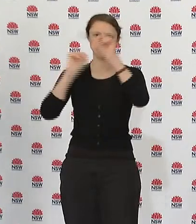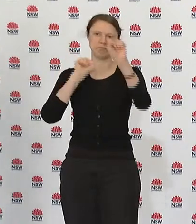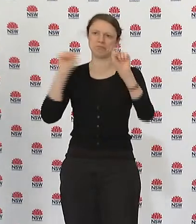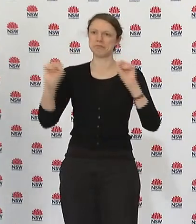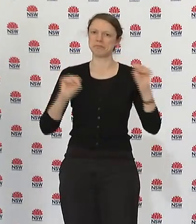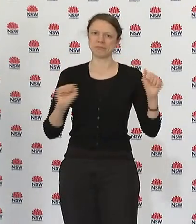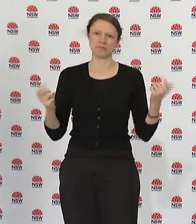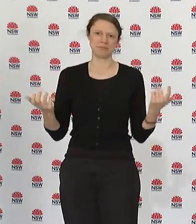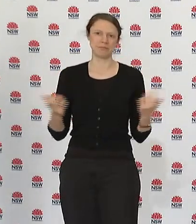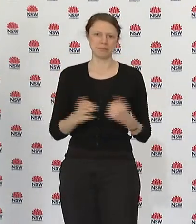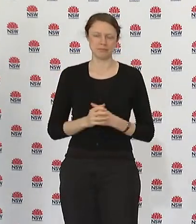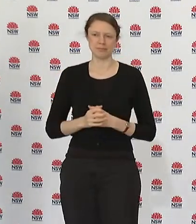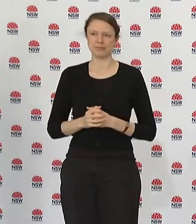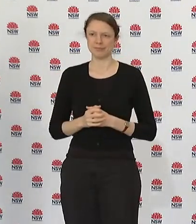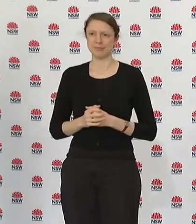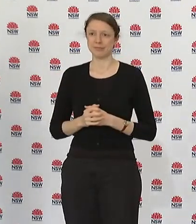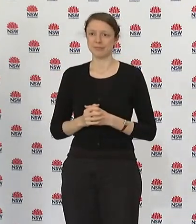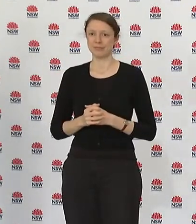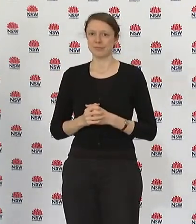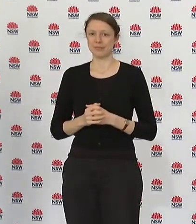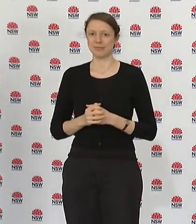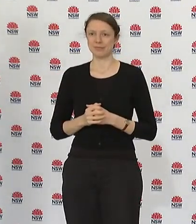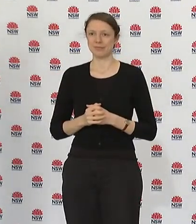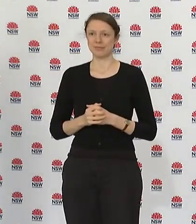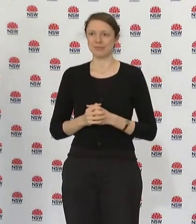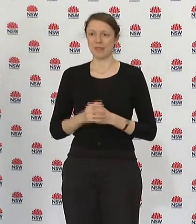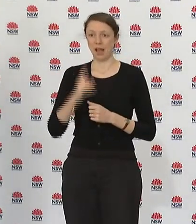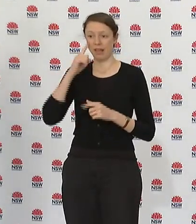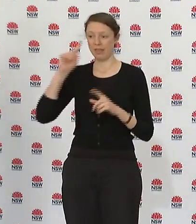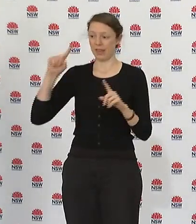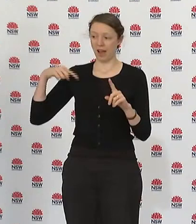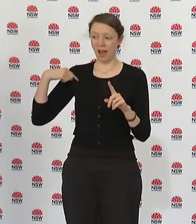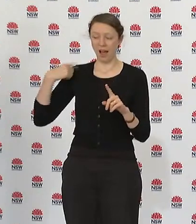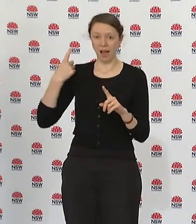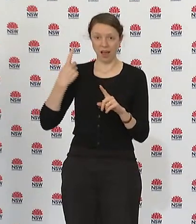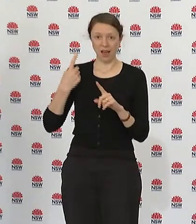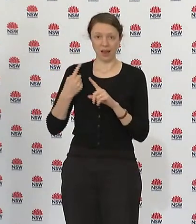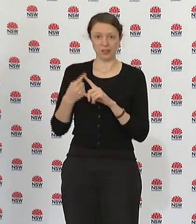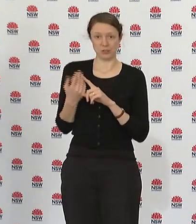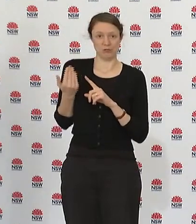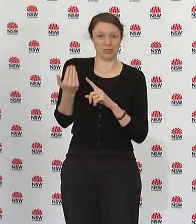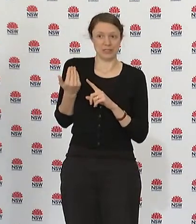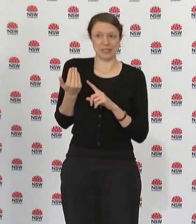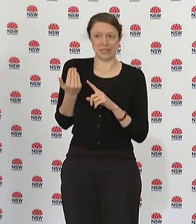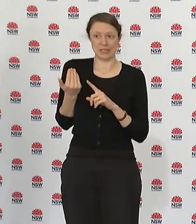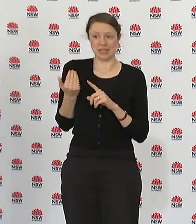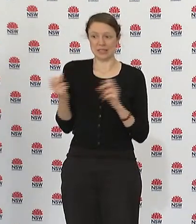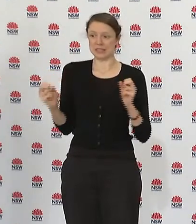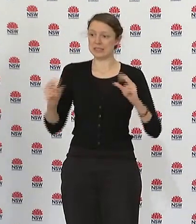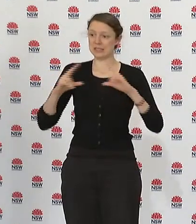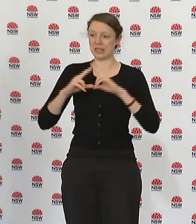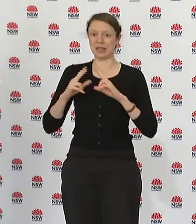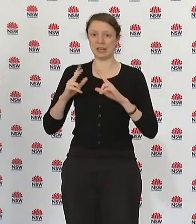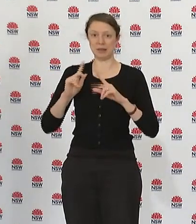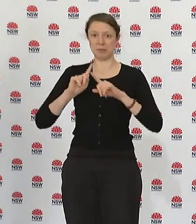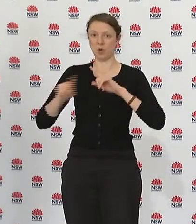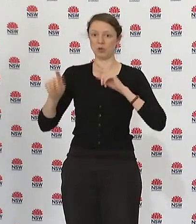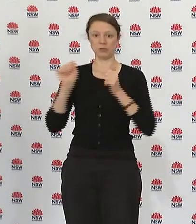pandemic. And it's fair to say that until this point in time, we had our citizens leading a